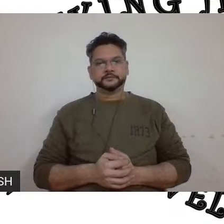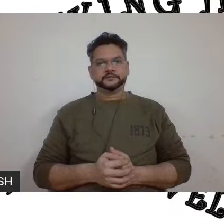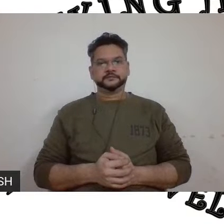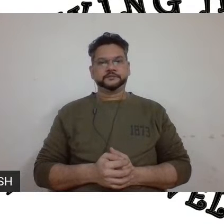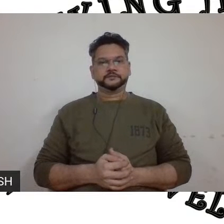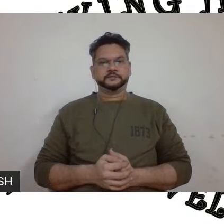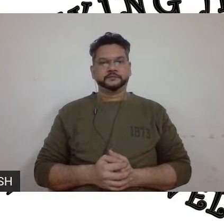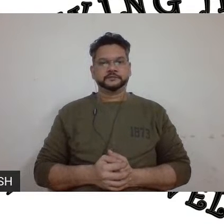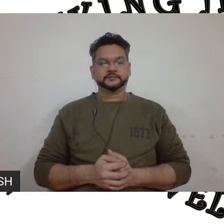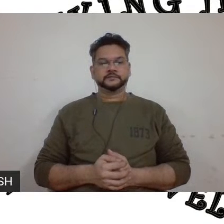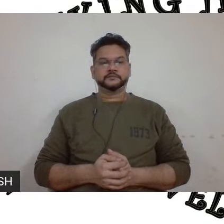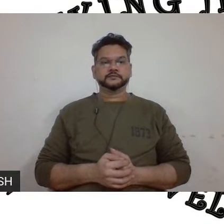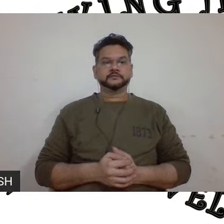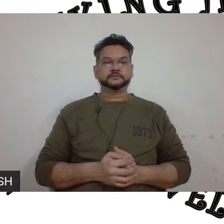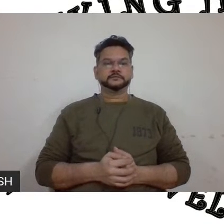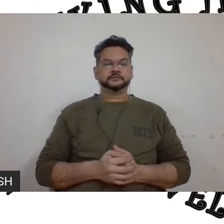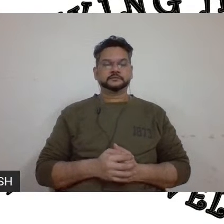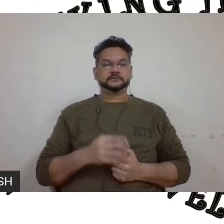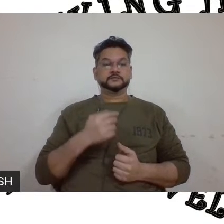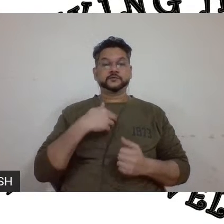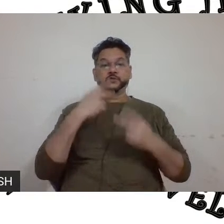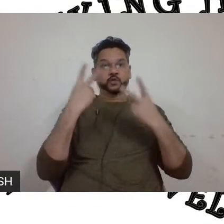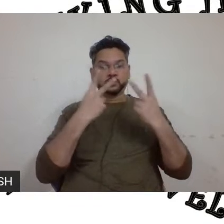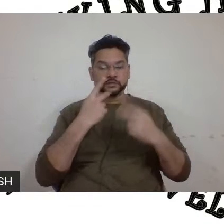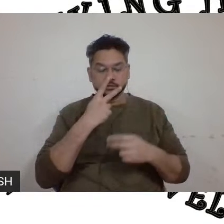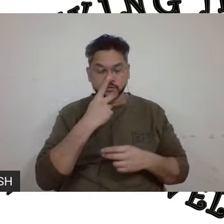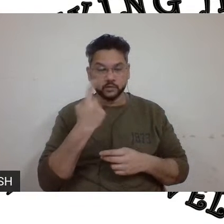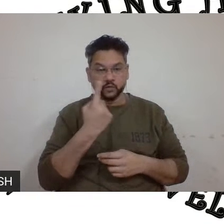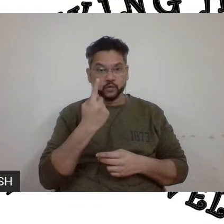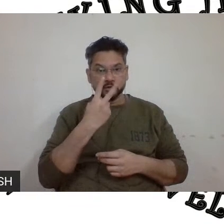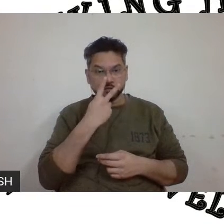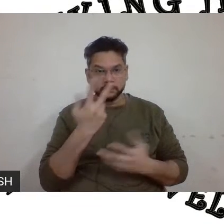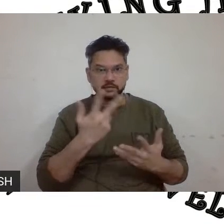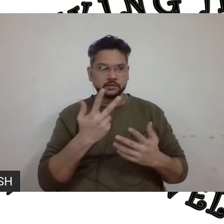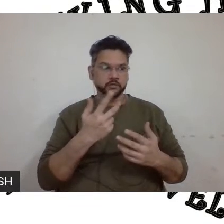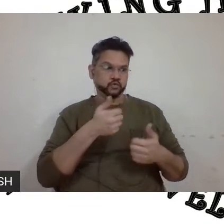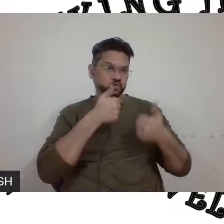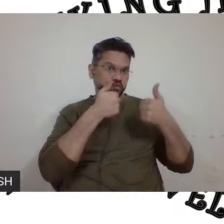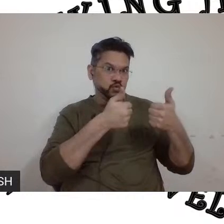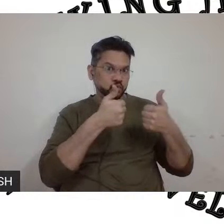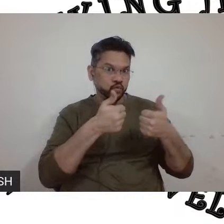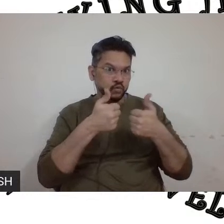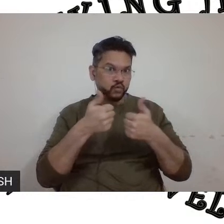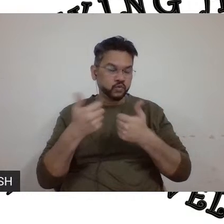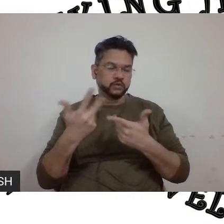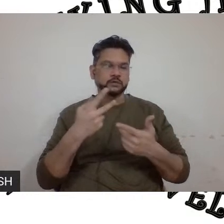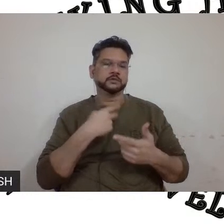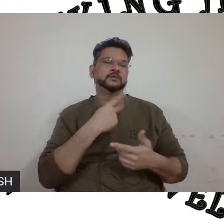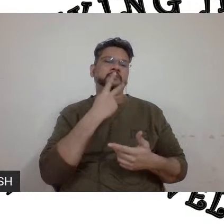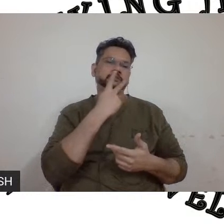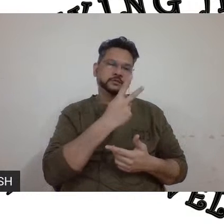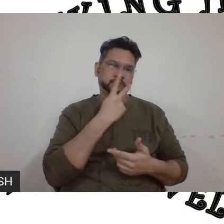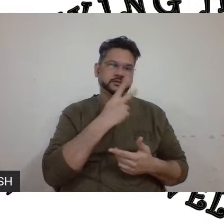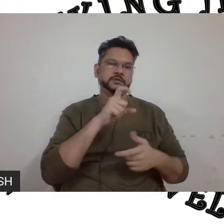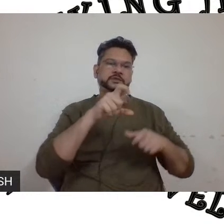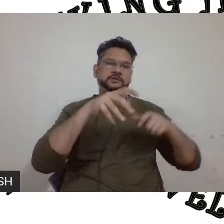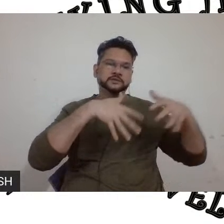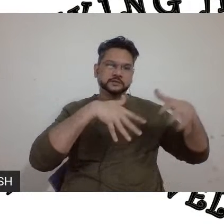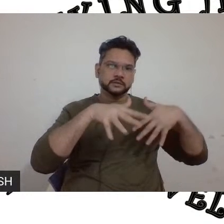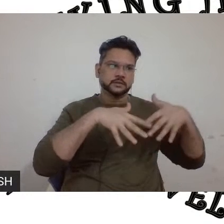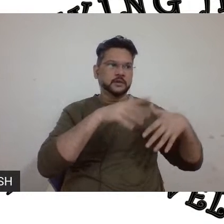a bright side of this aspect, which is easily visible in the cities.